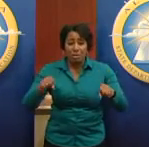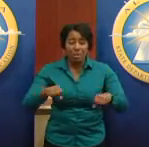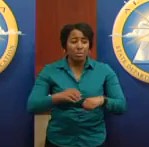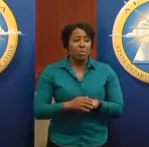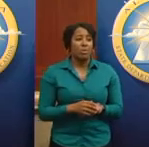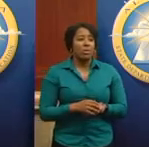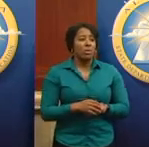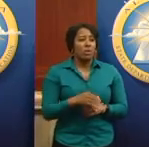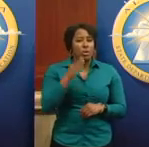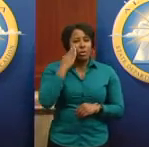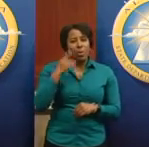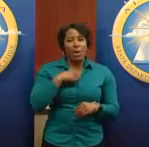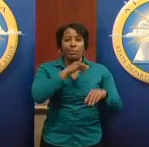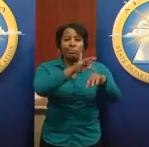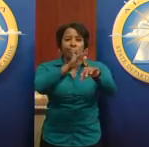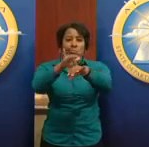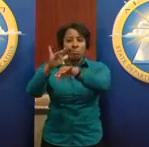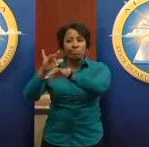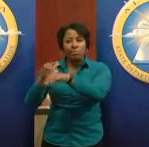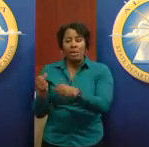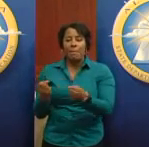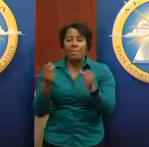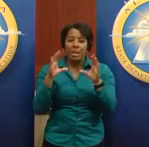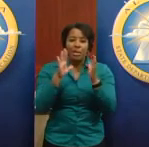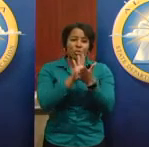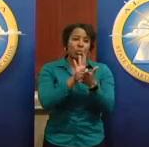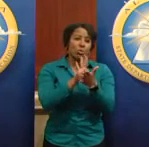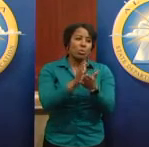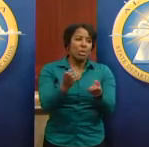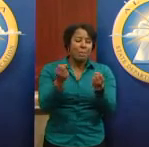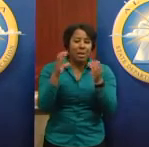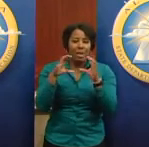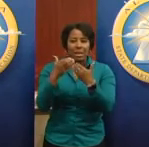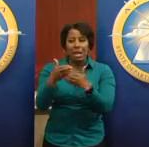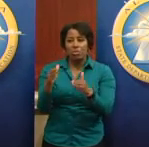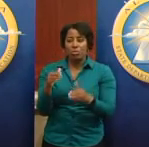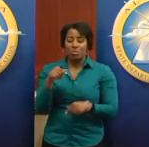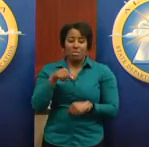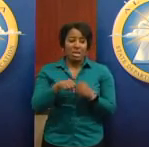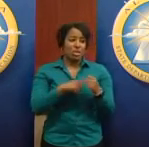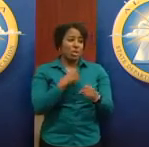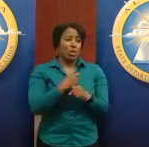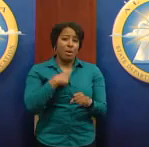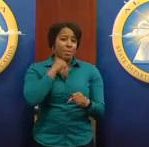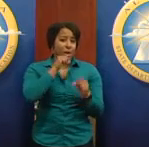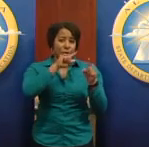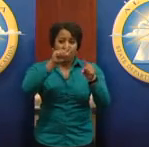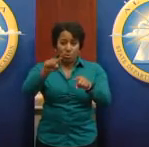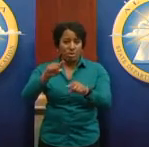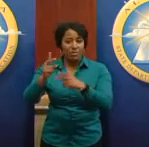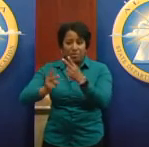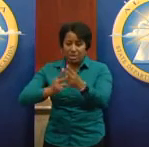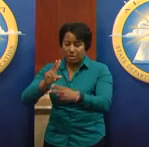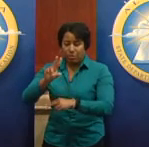visit dozens of schools and hundreds of classrooms every year. I won't be this year, by the way. I'm not going to do that.